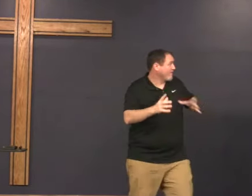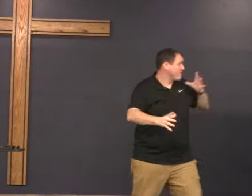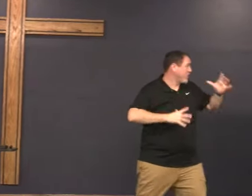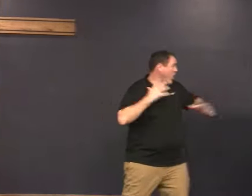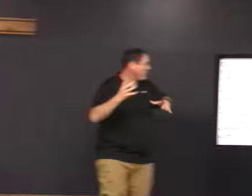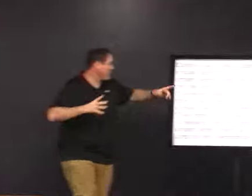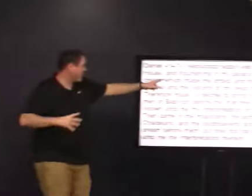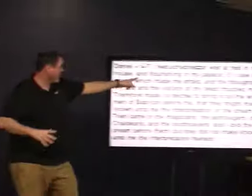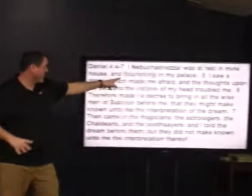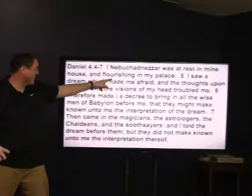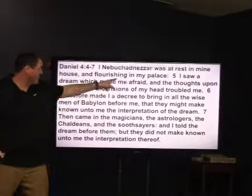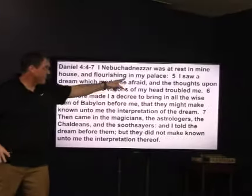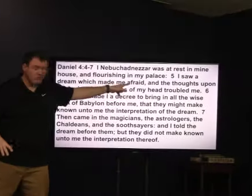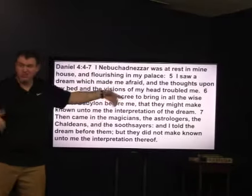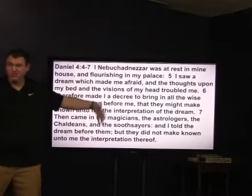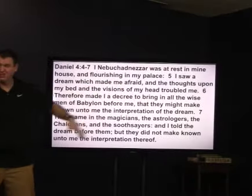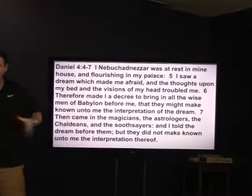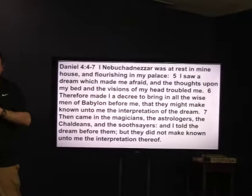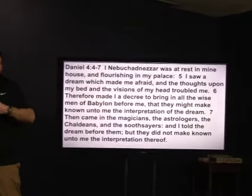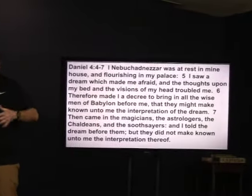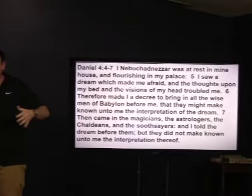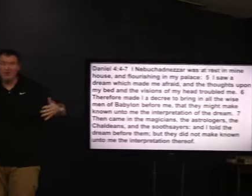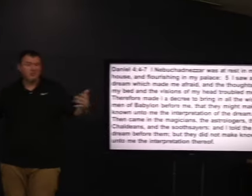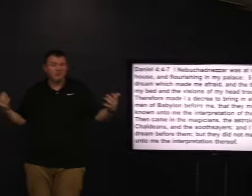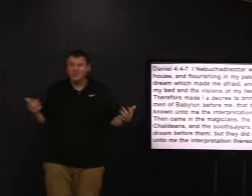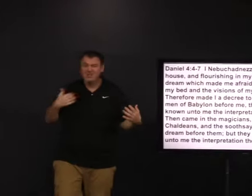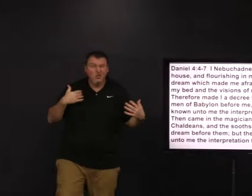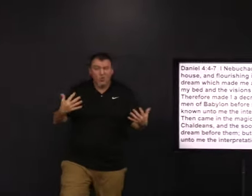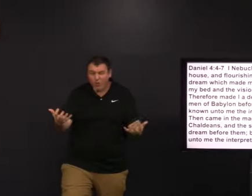And yes, he flourished in his house.